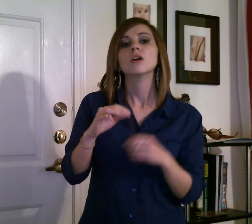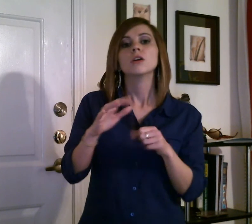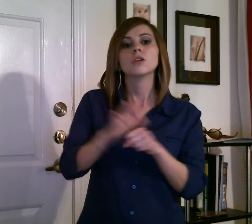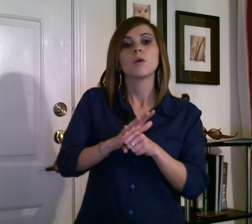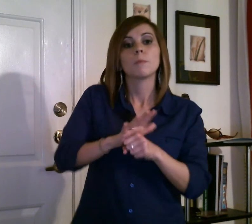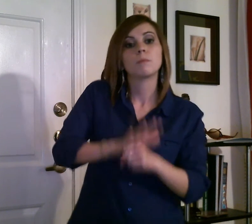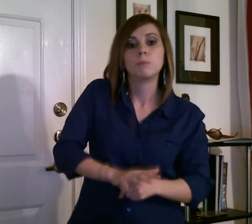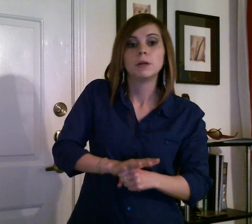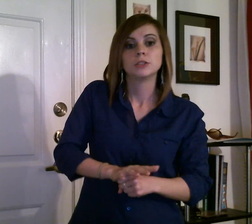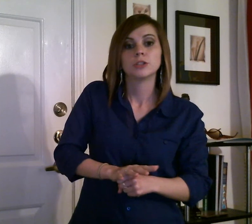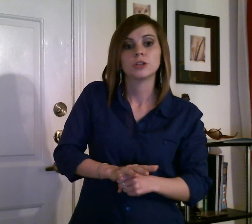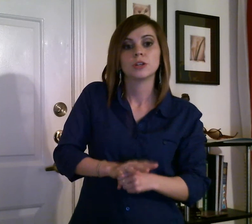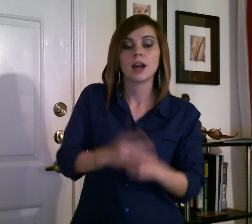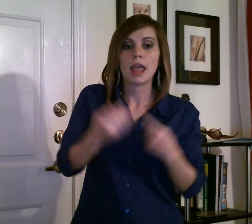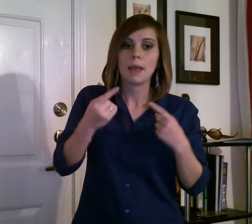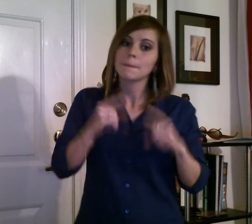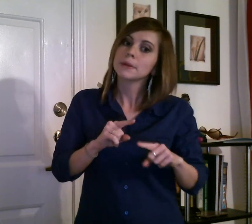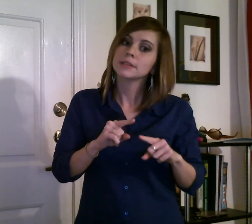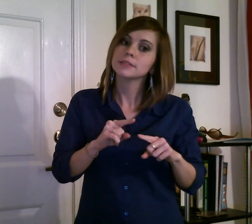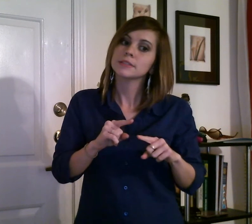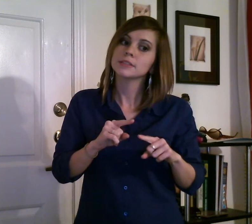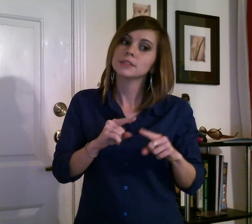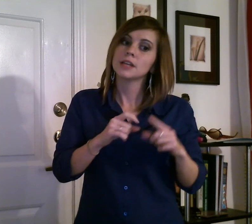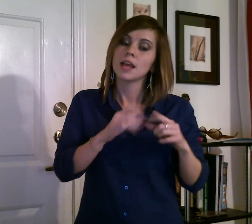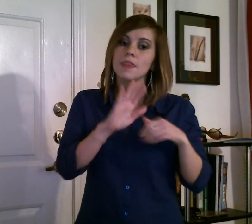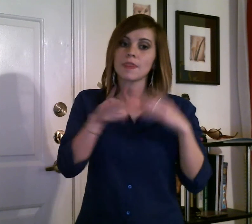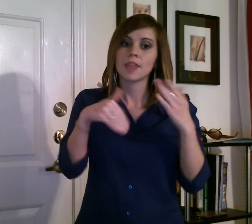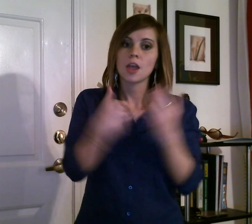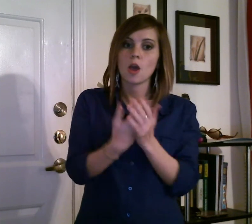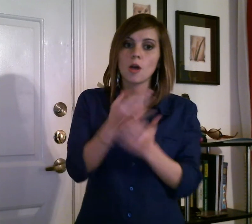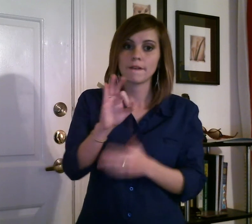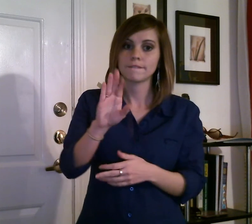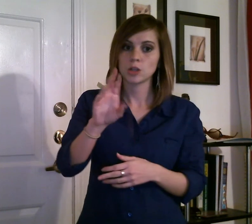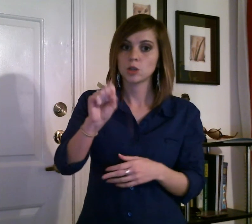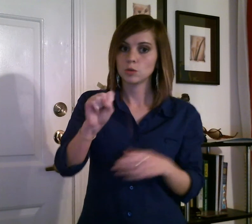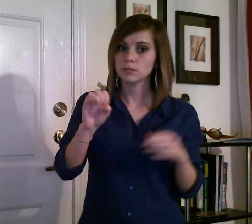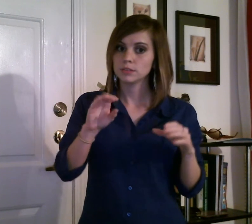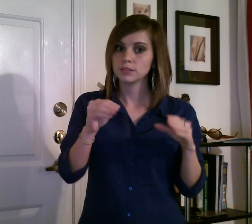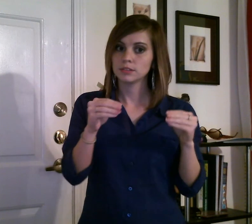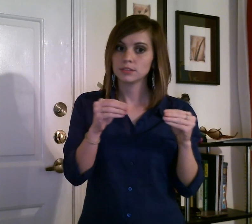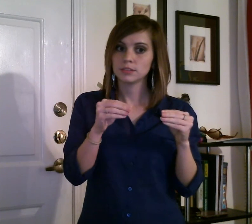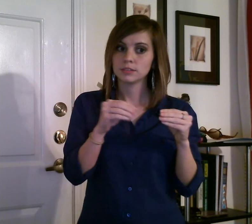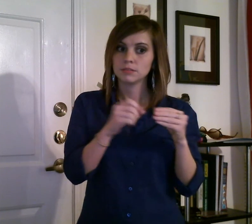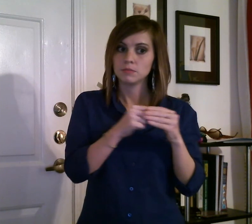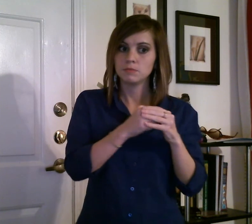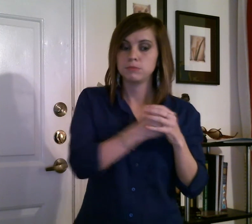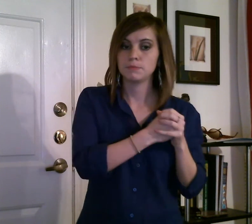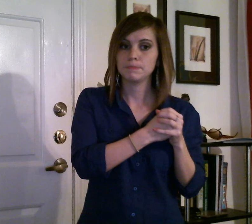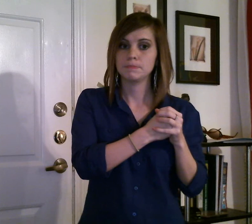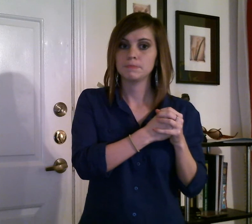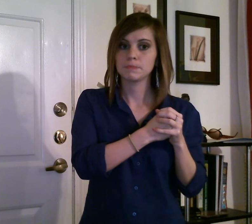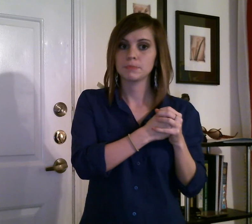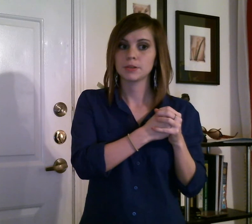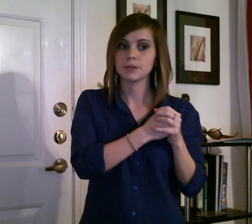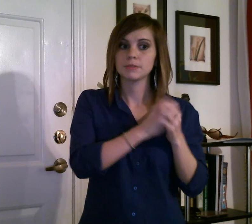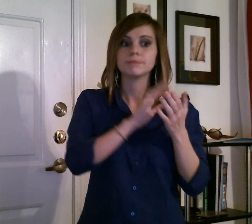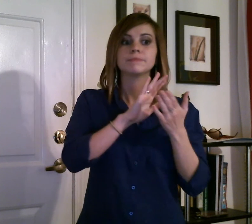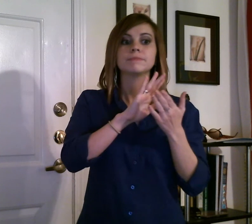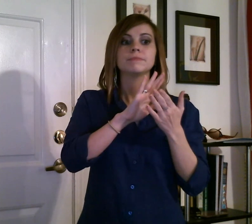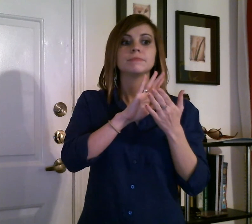fusion occurs, and then that energy provides outward pressure to balance what is now a star. What is now a star? So now